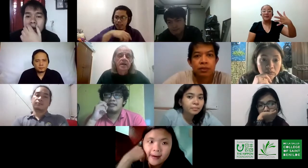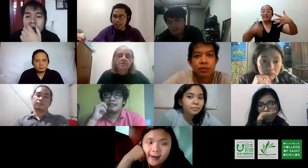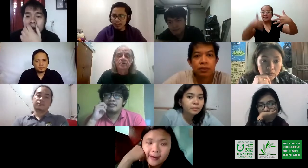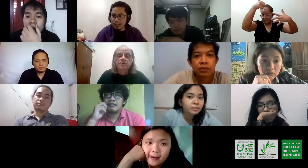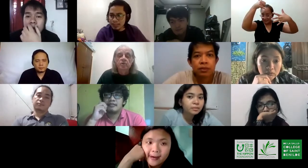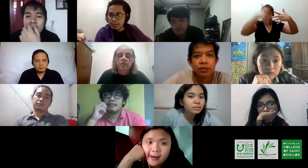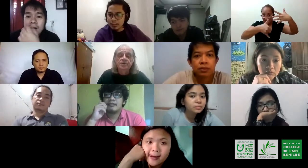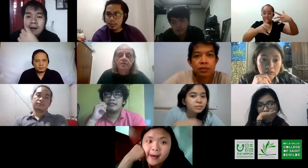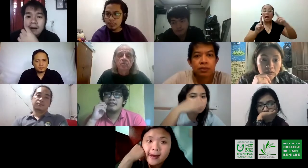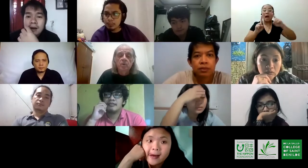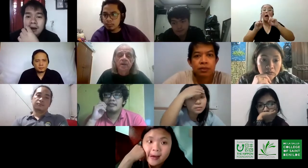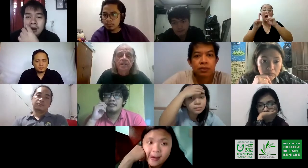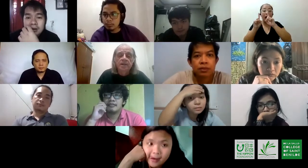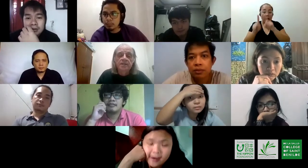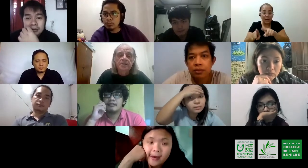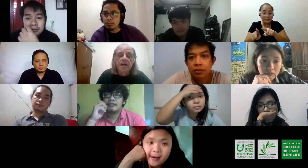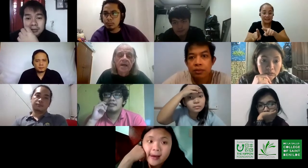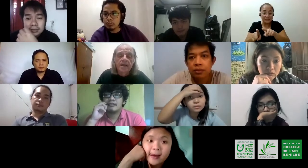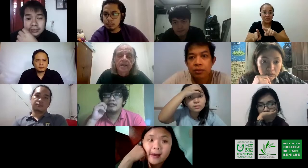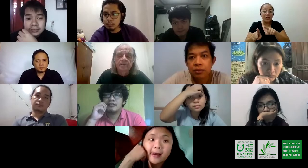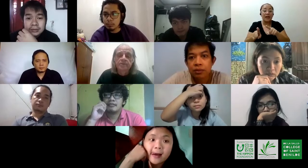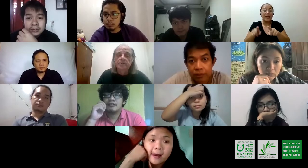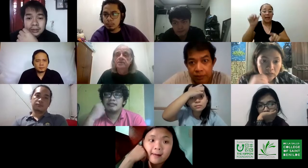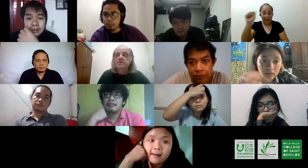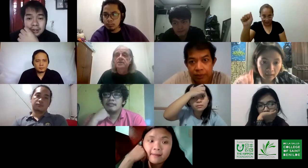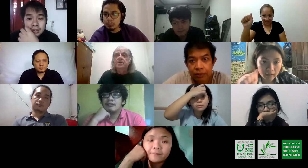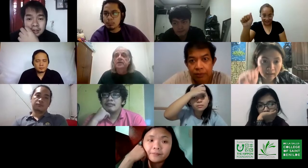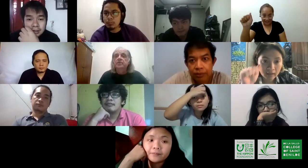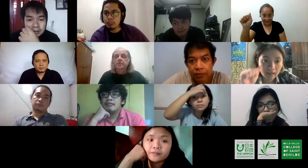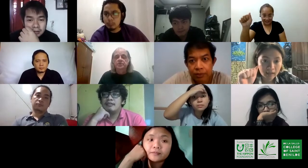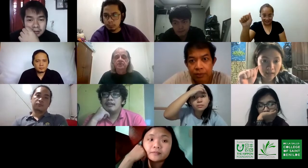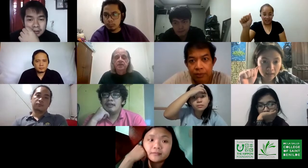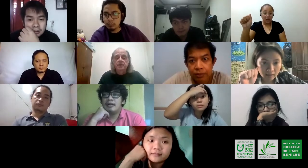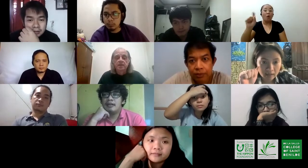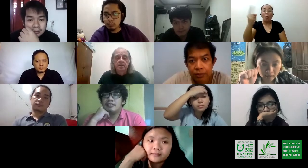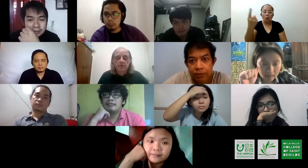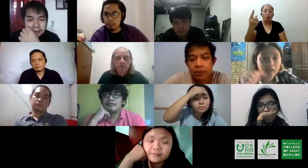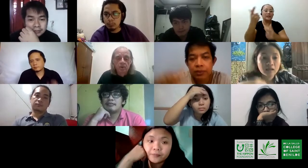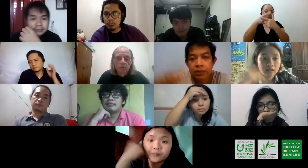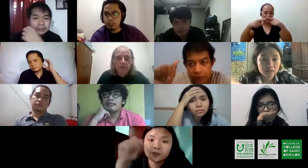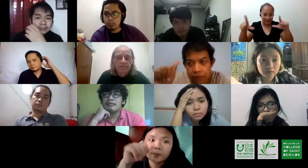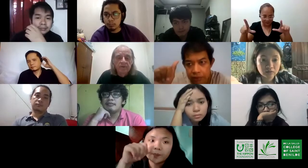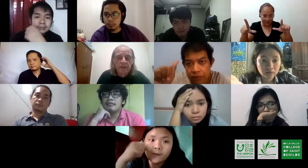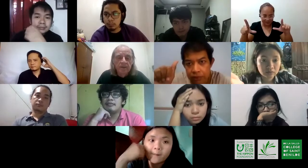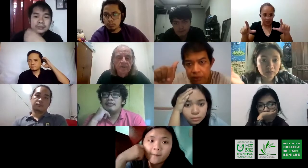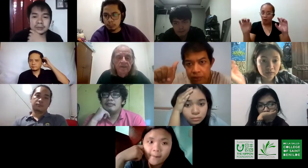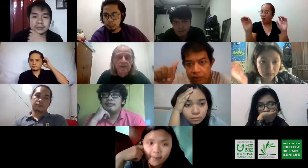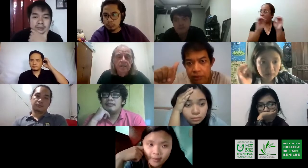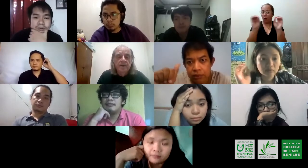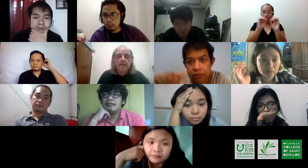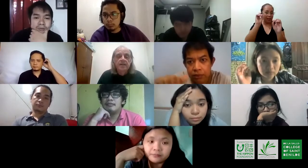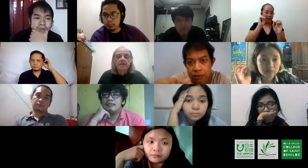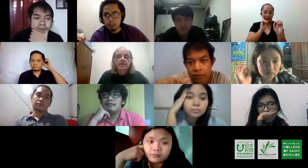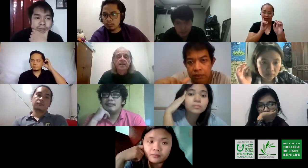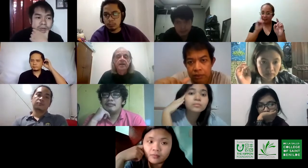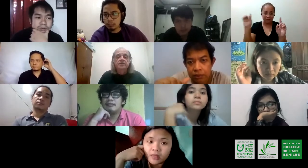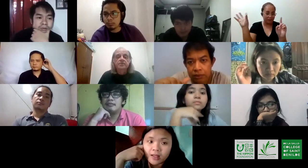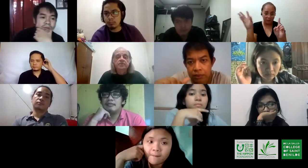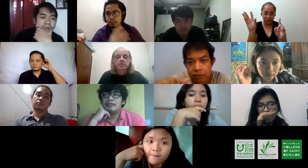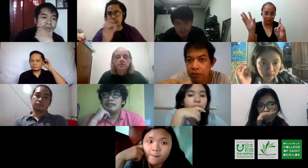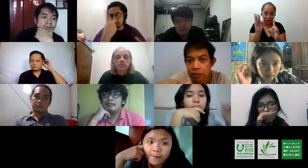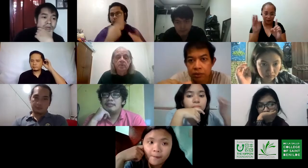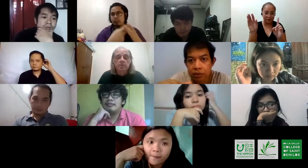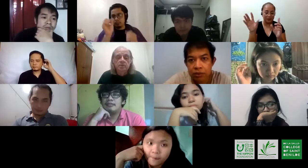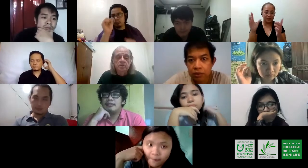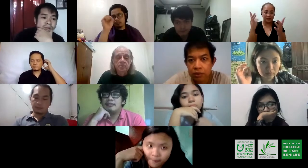The answer to question 1 is A, just the sign language. No deaf community. The answer